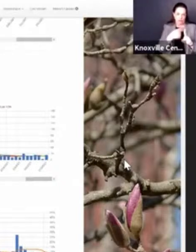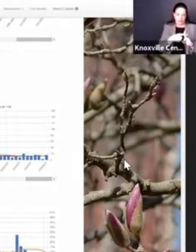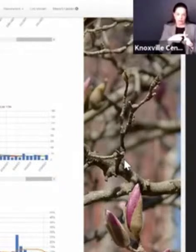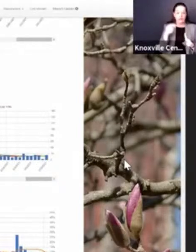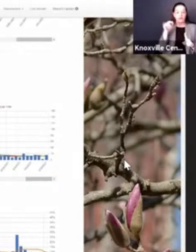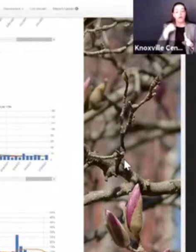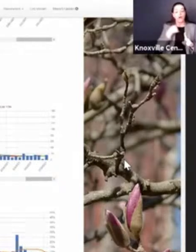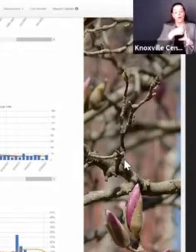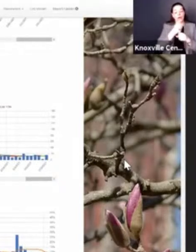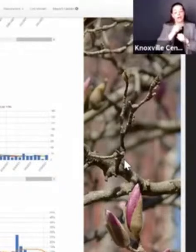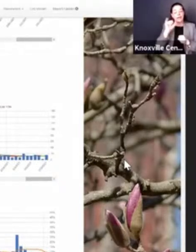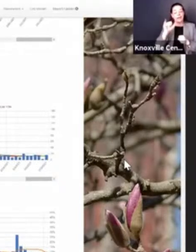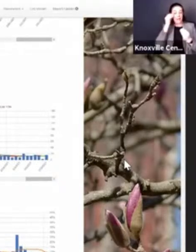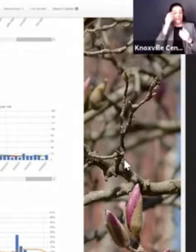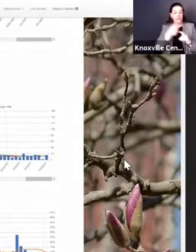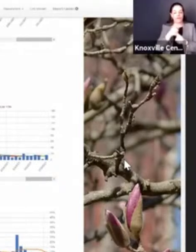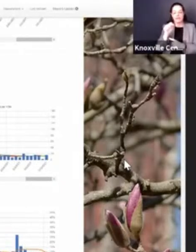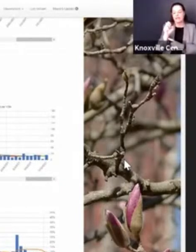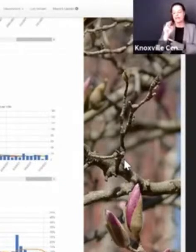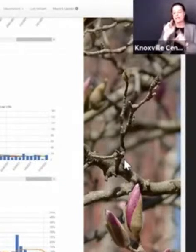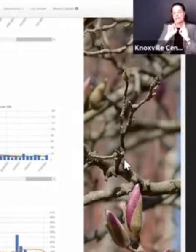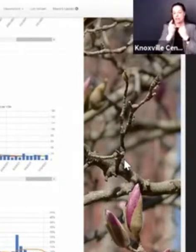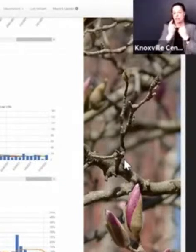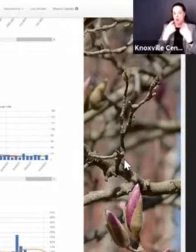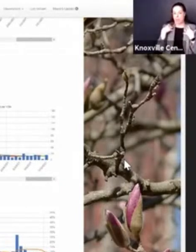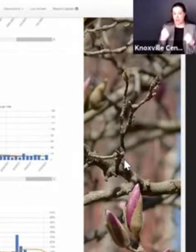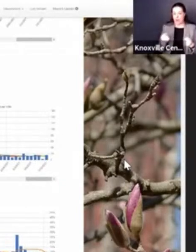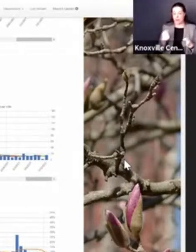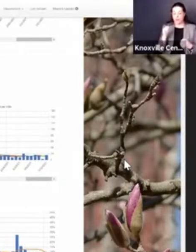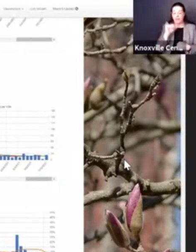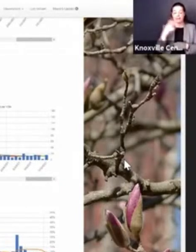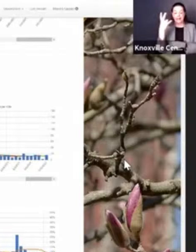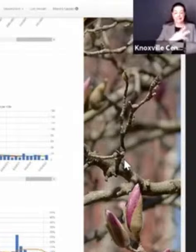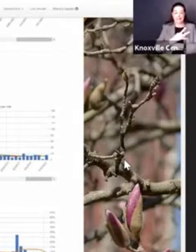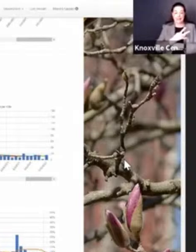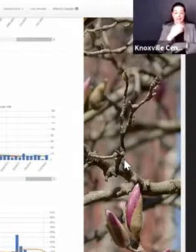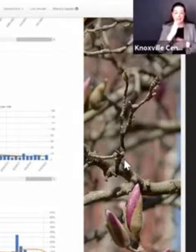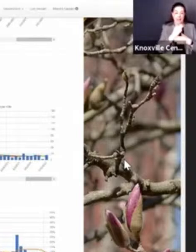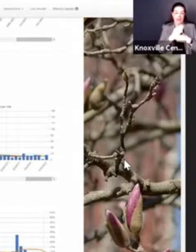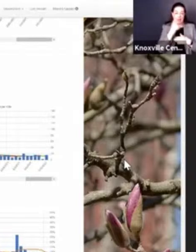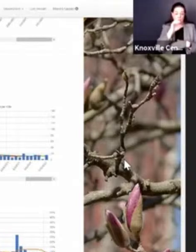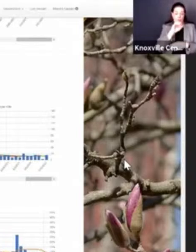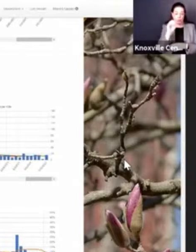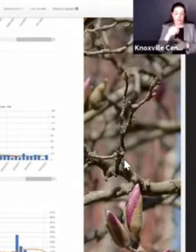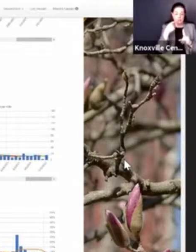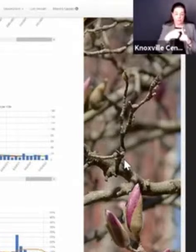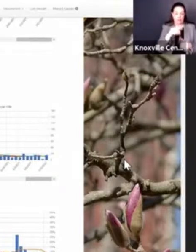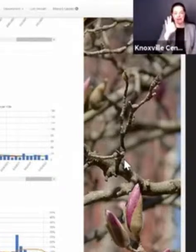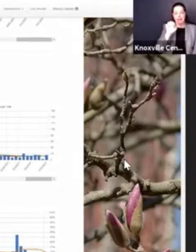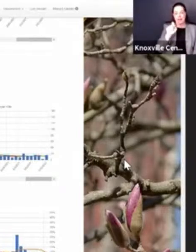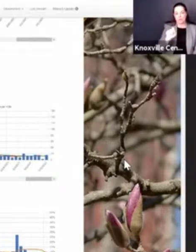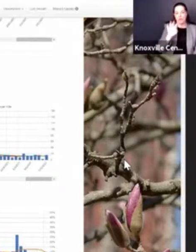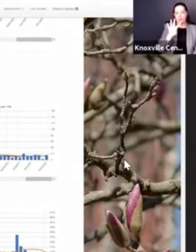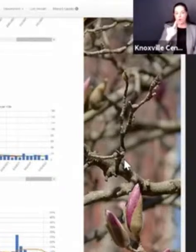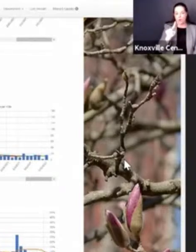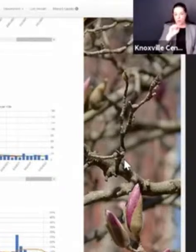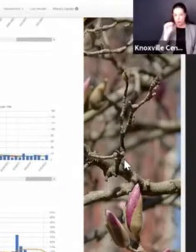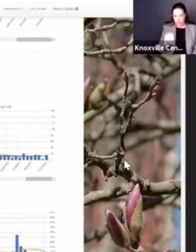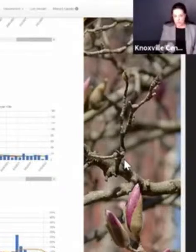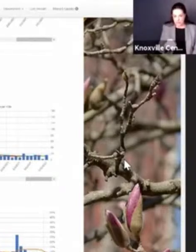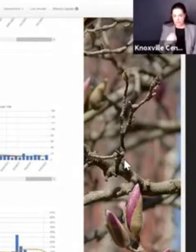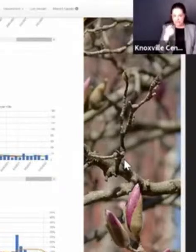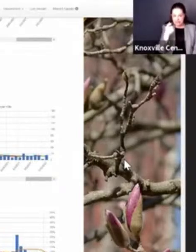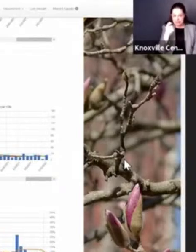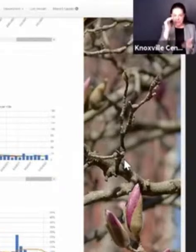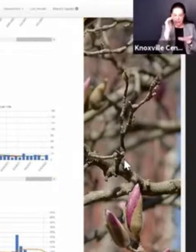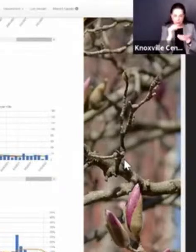from the Tennessee Department of Health. The 7-day average for percent positive in Knox County is 9.41%, which is